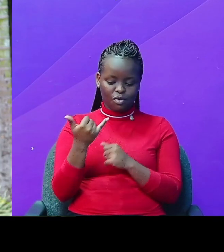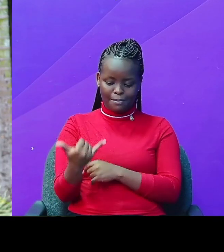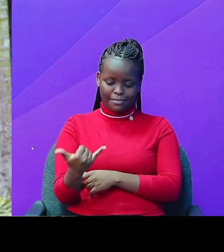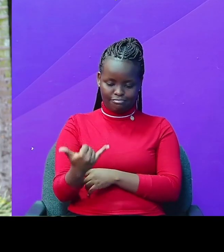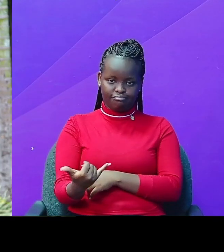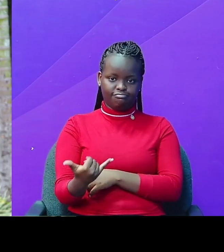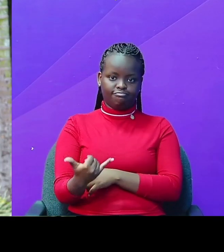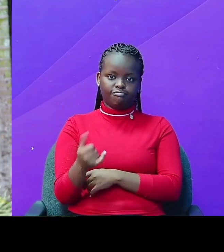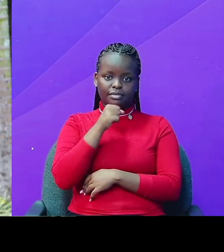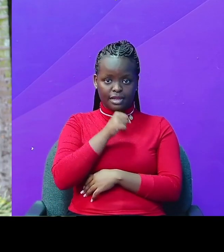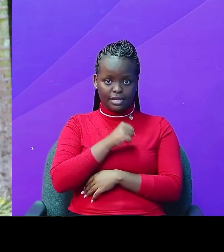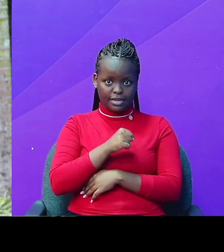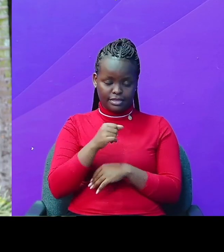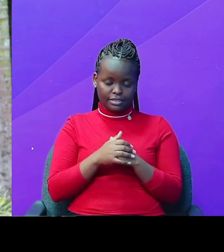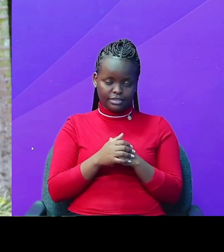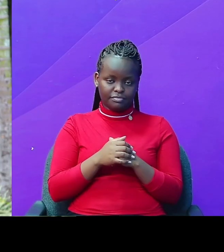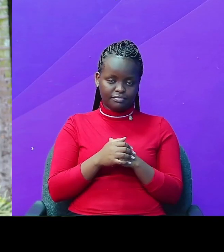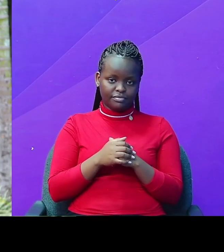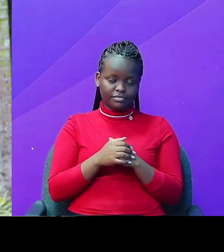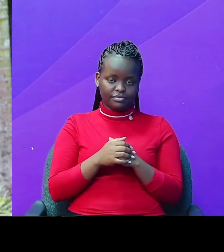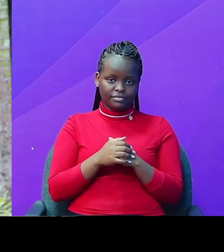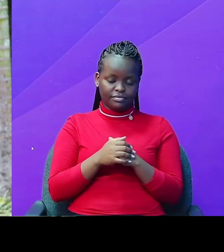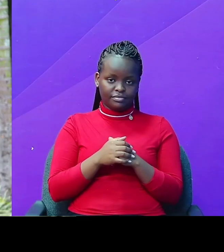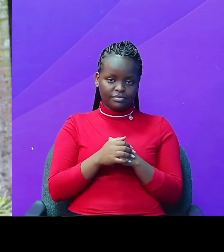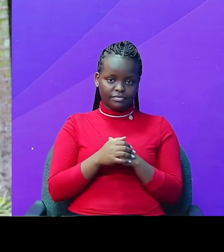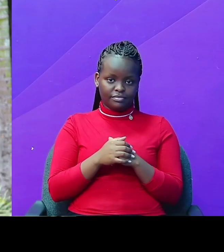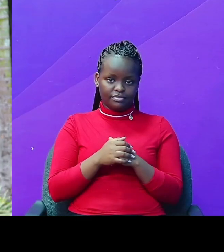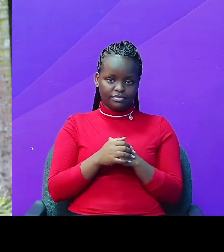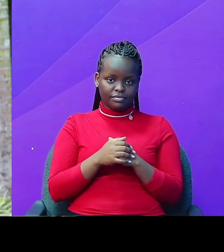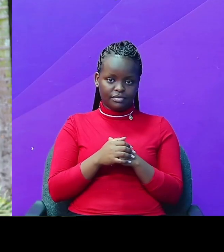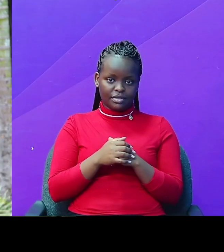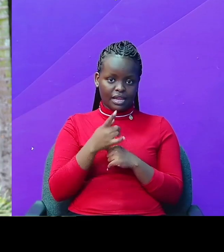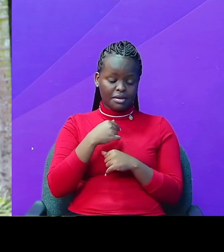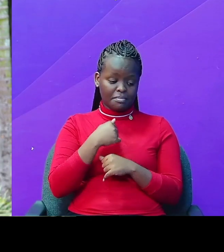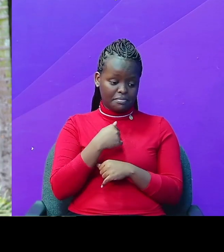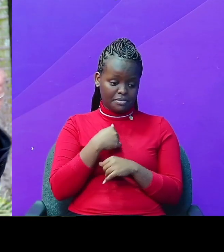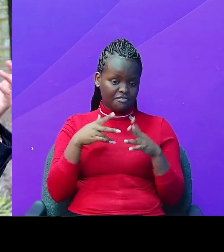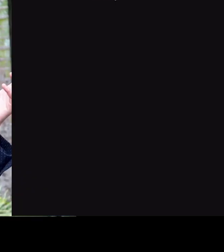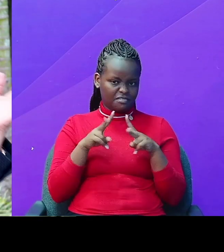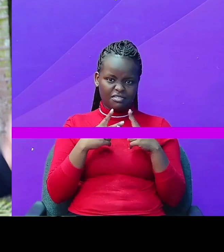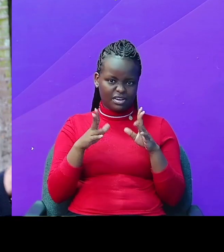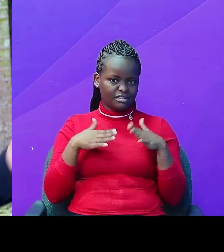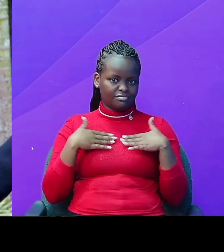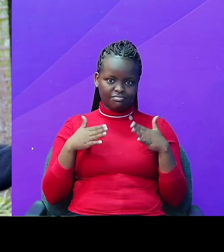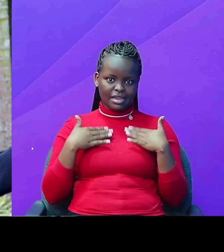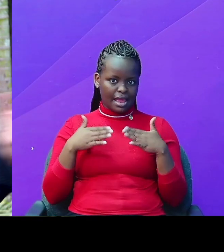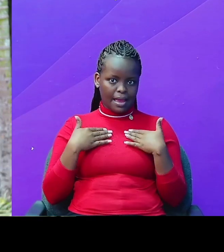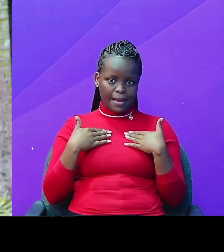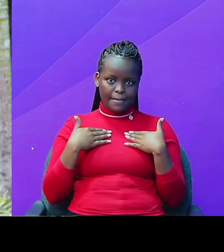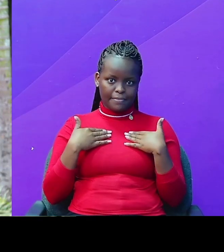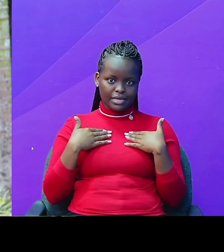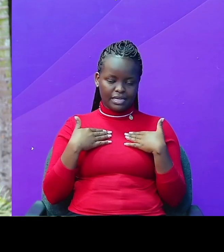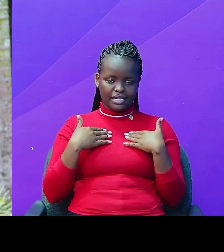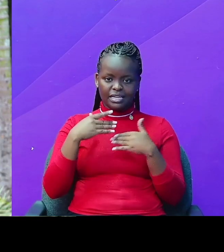age. So that's why really I'm delighted. Been very impressed so far. Michelle and Deborah